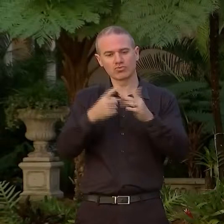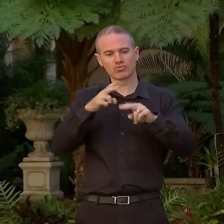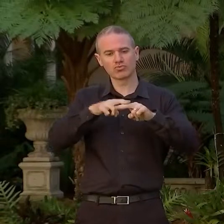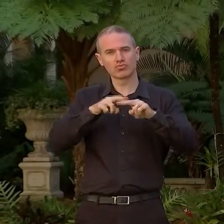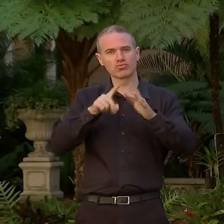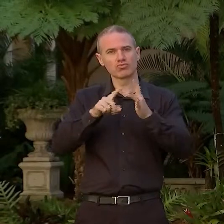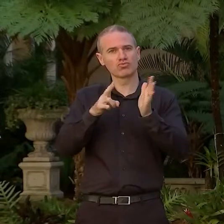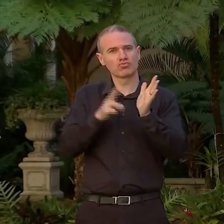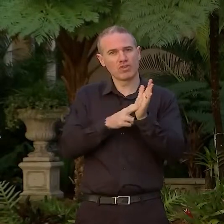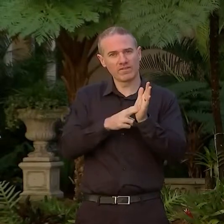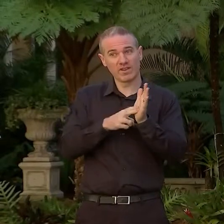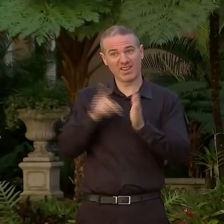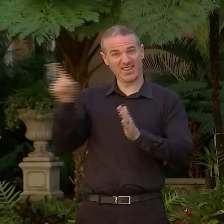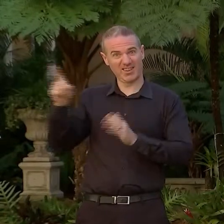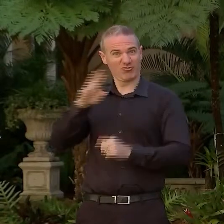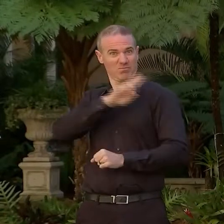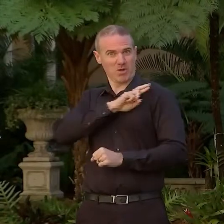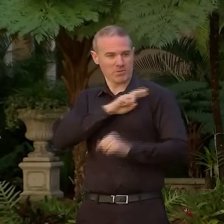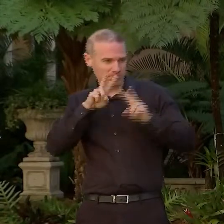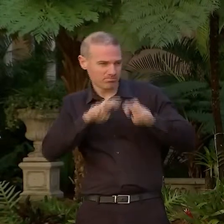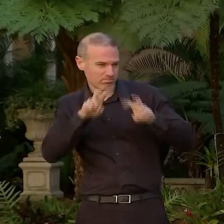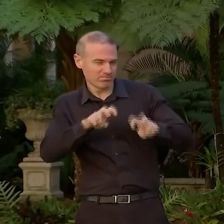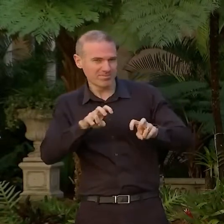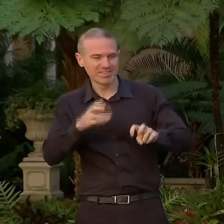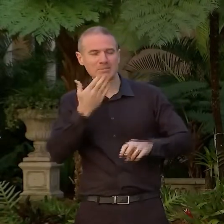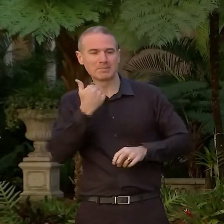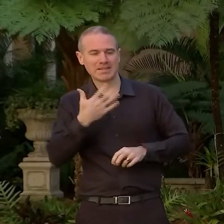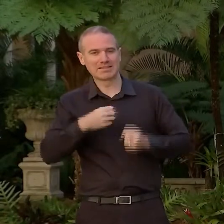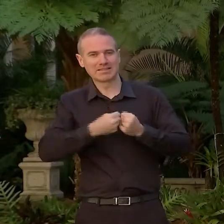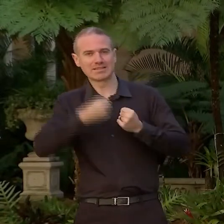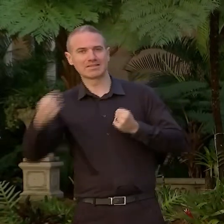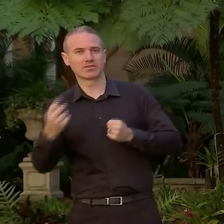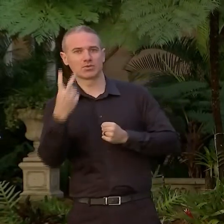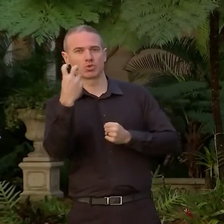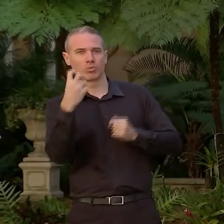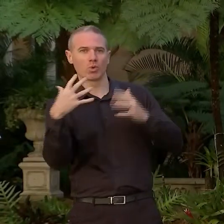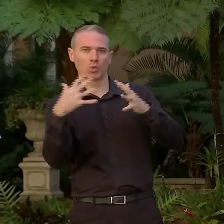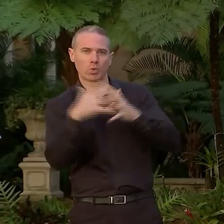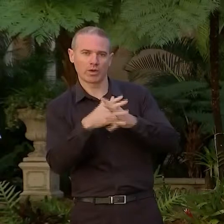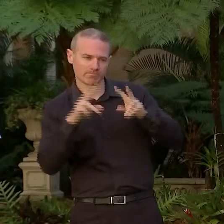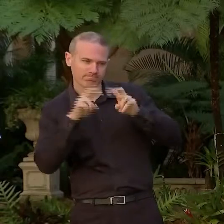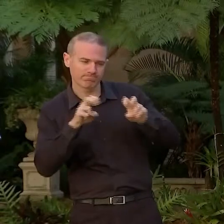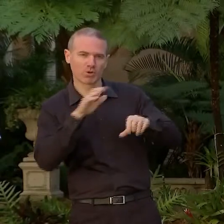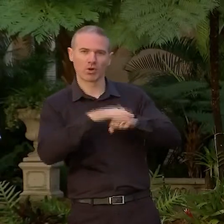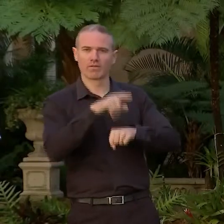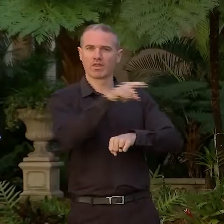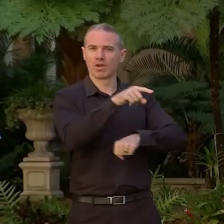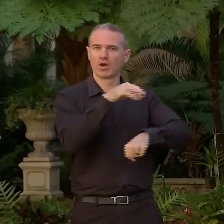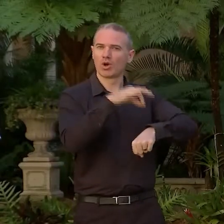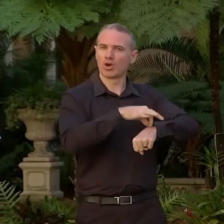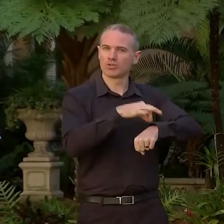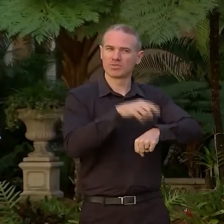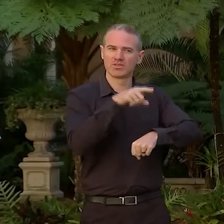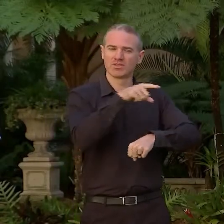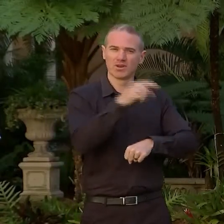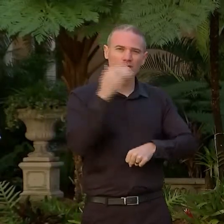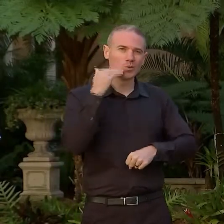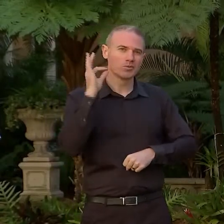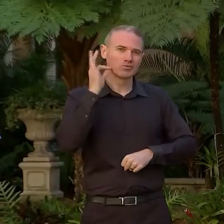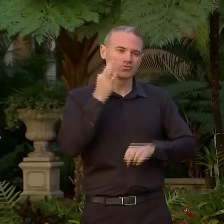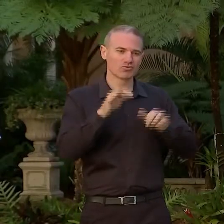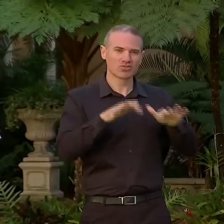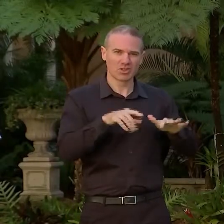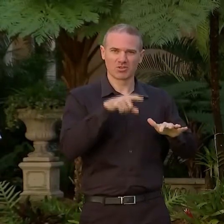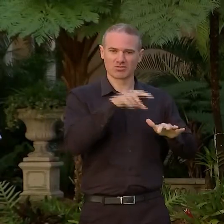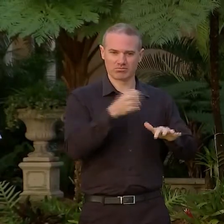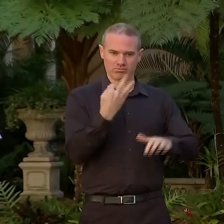extension of 2 weeks to deliver that report. Of course, we are very eager to see that report and what learnings can be gained